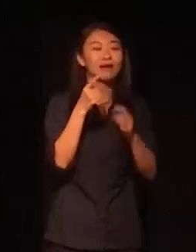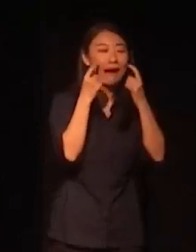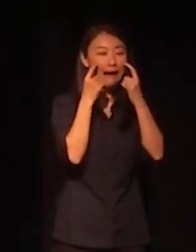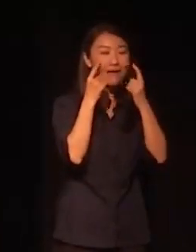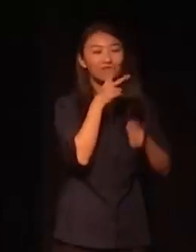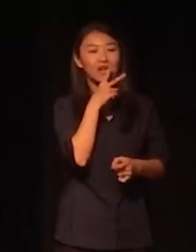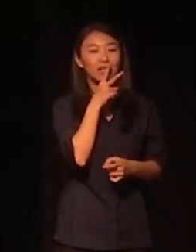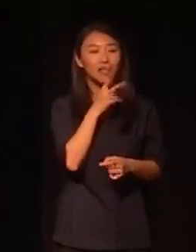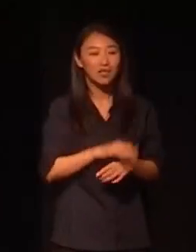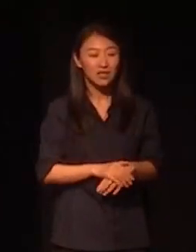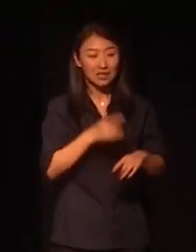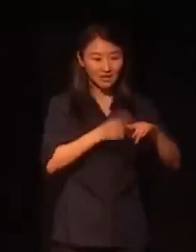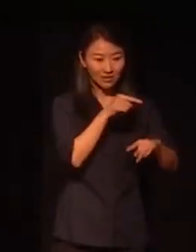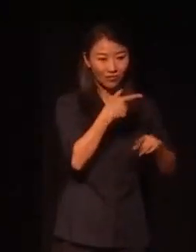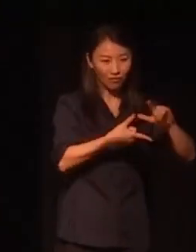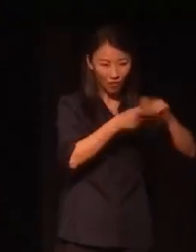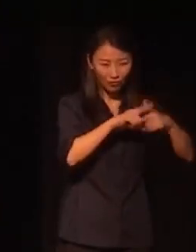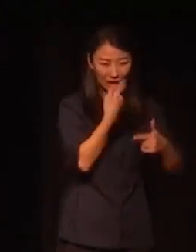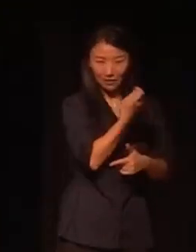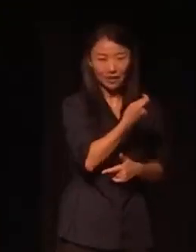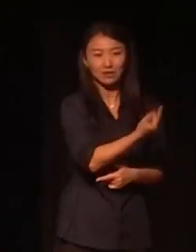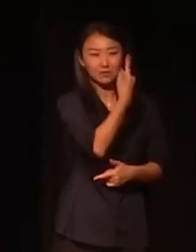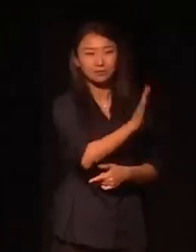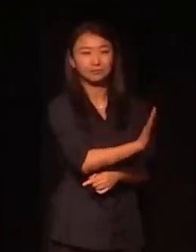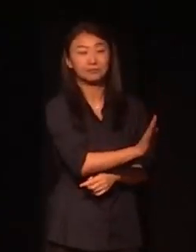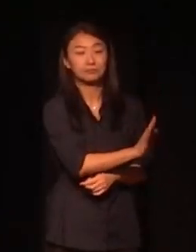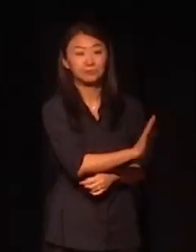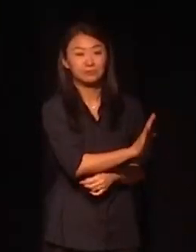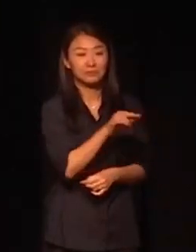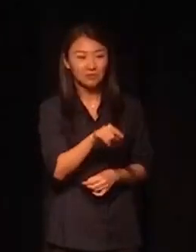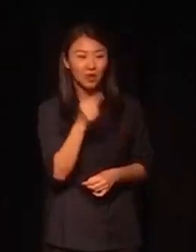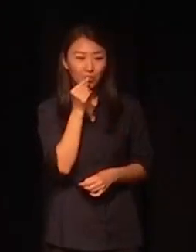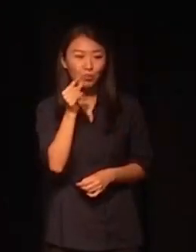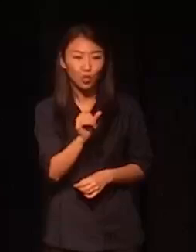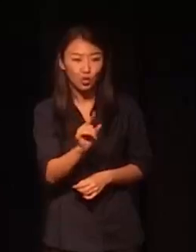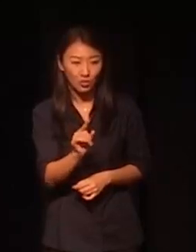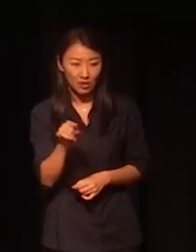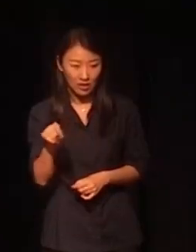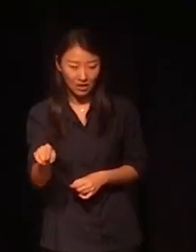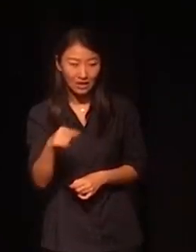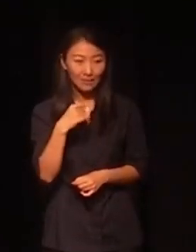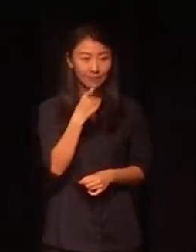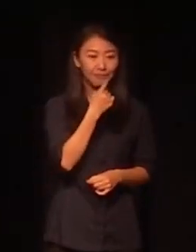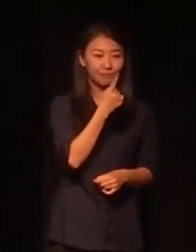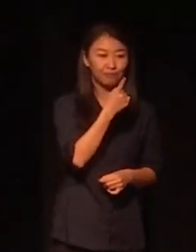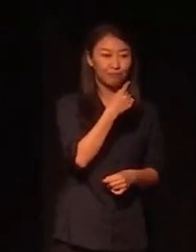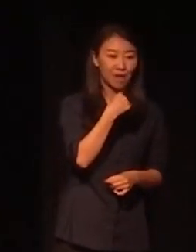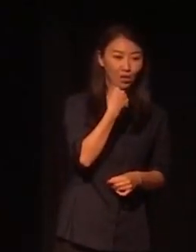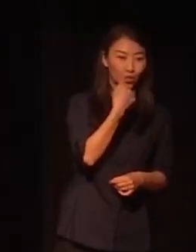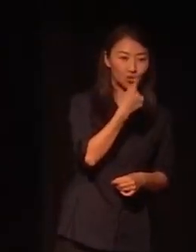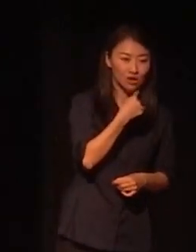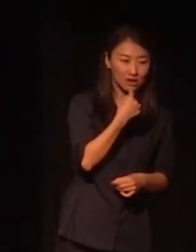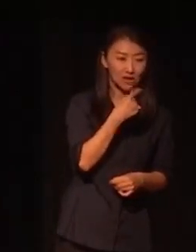a simple way of doing this would be what we use the mouse over function. That is, if you have